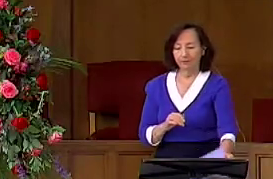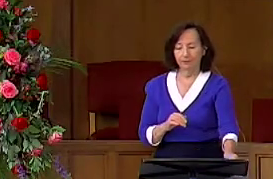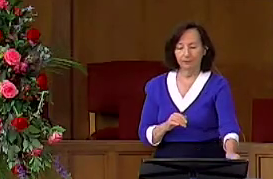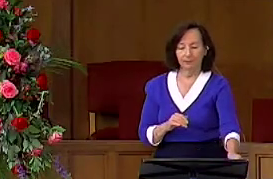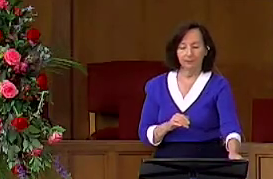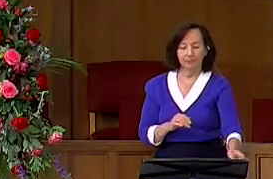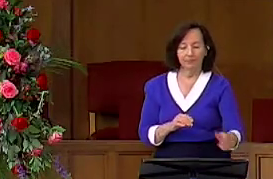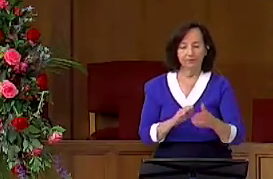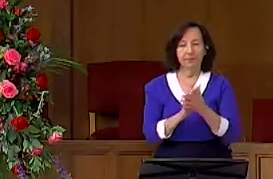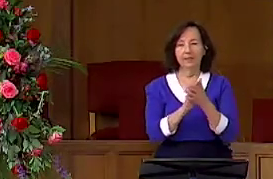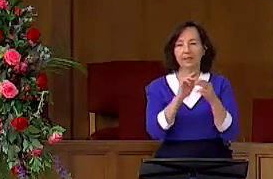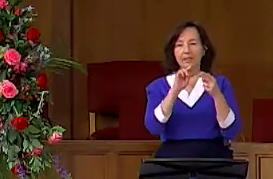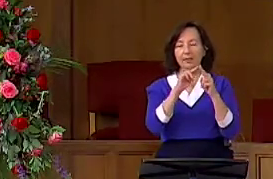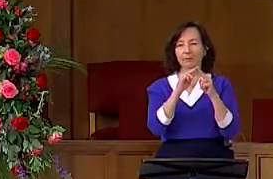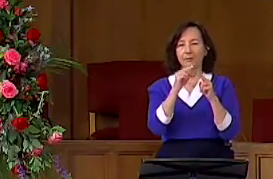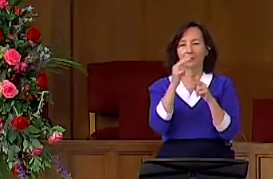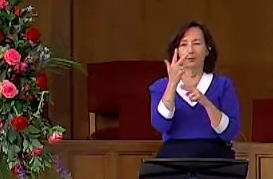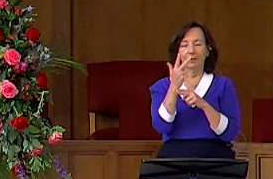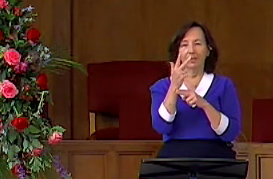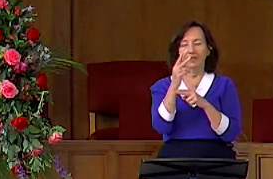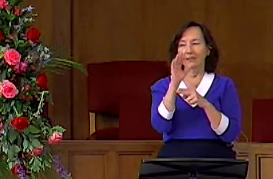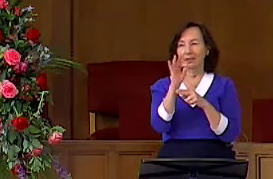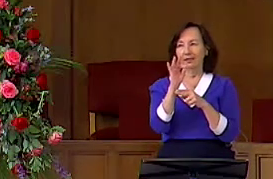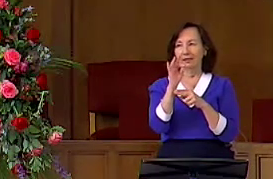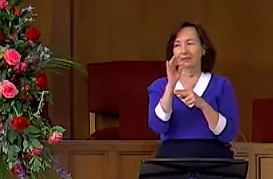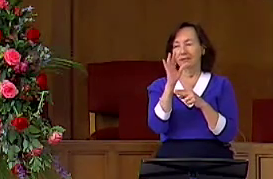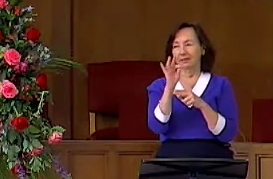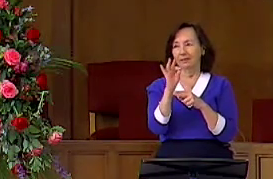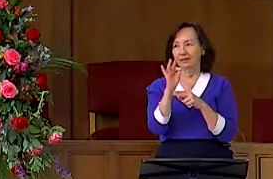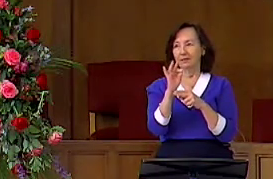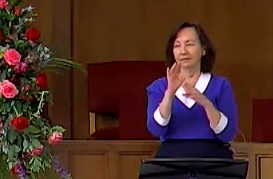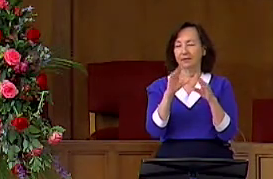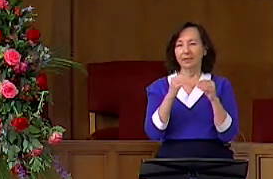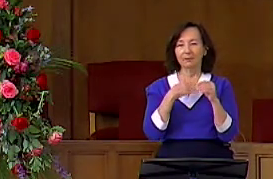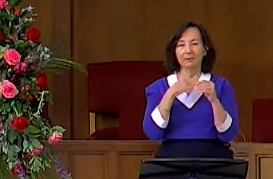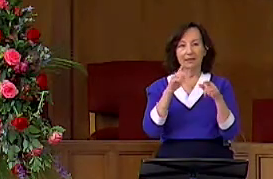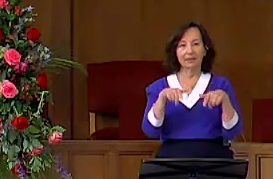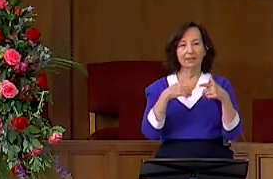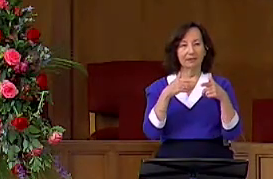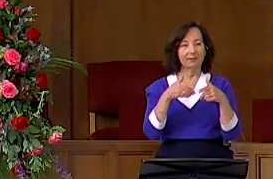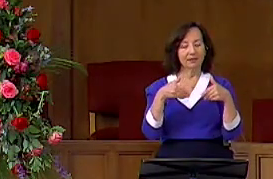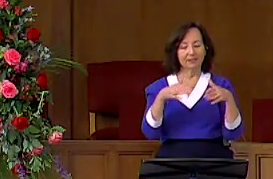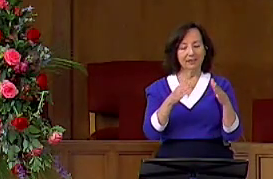is hymn 399, Take My Life and Let It Be.